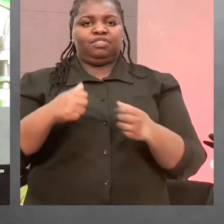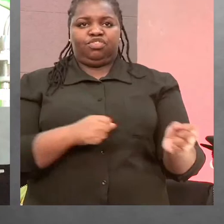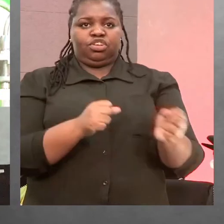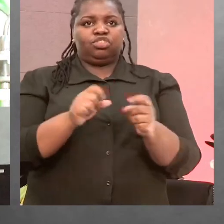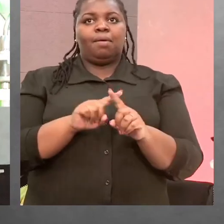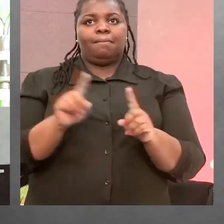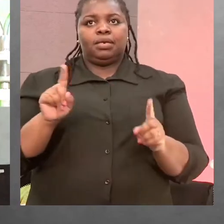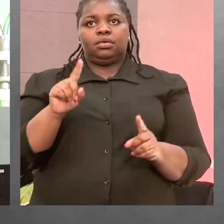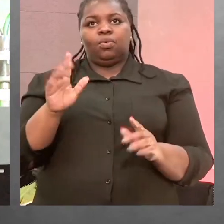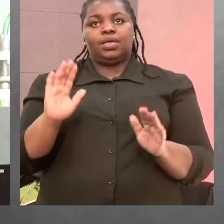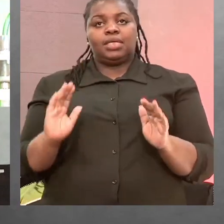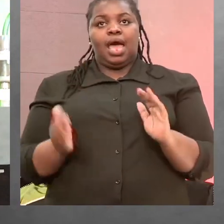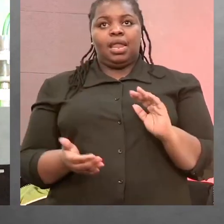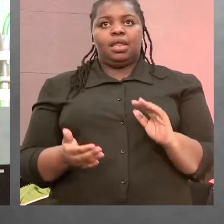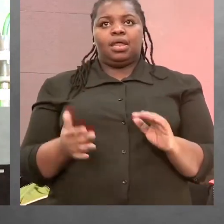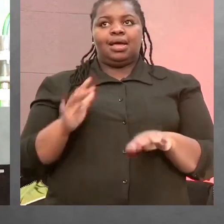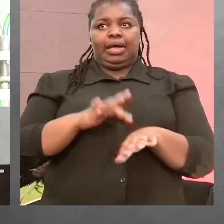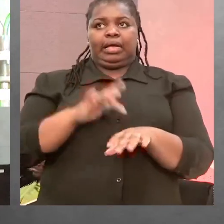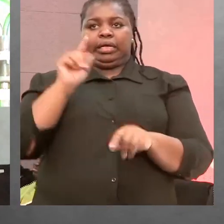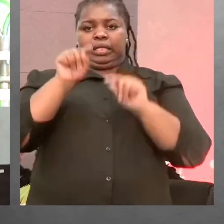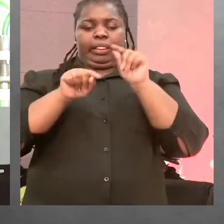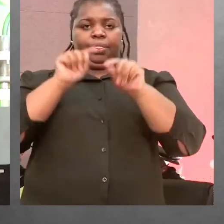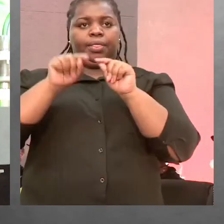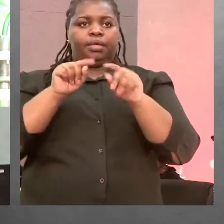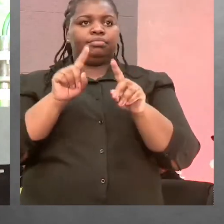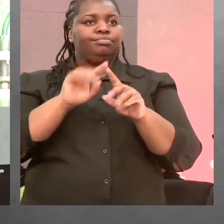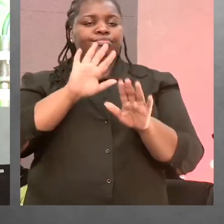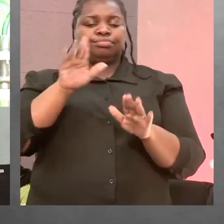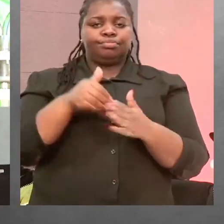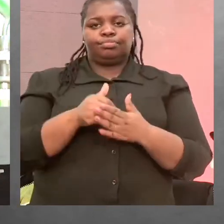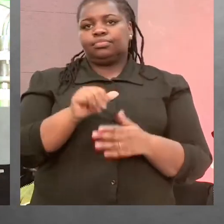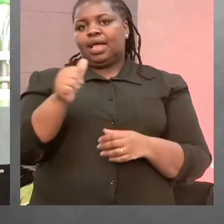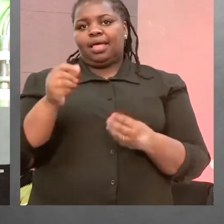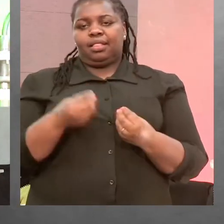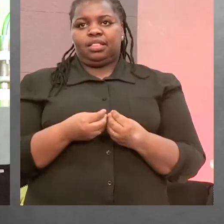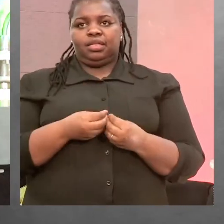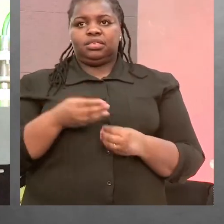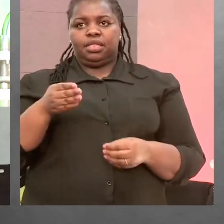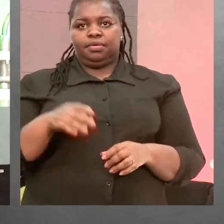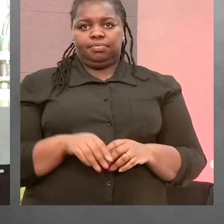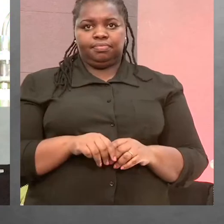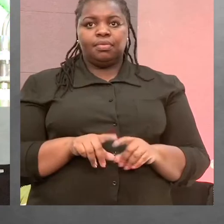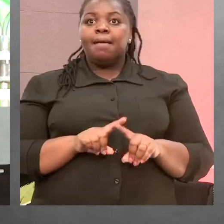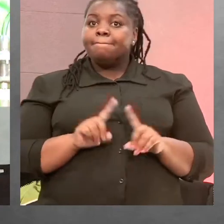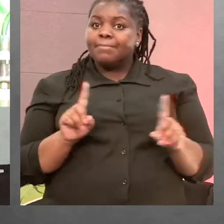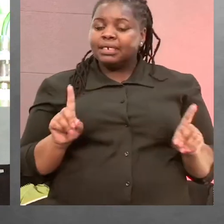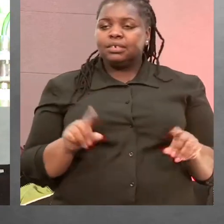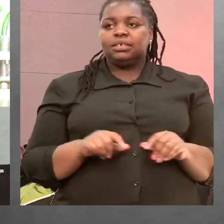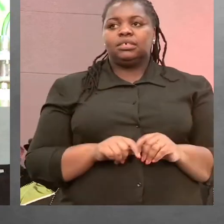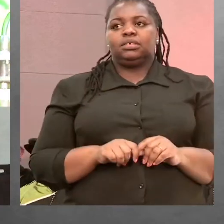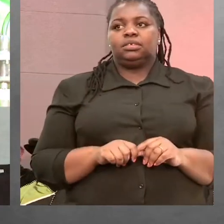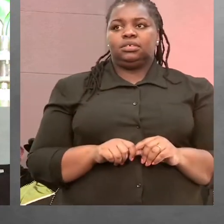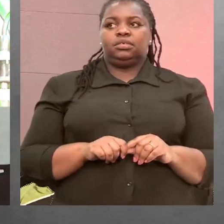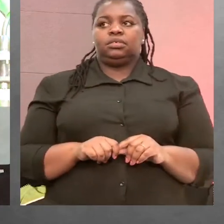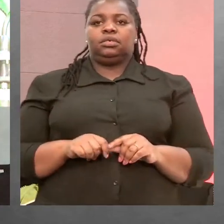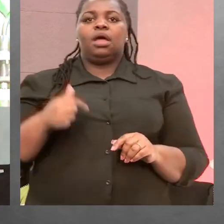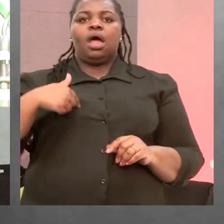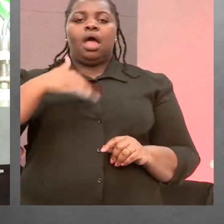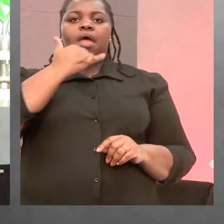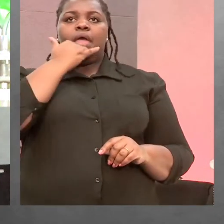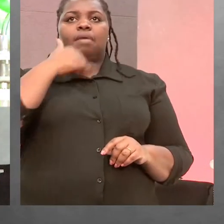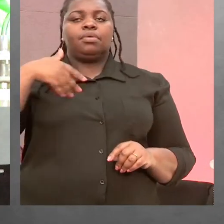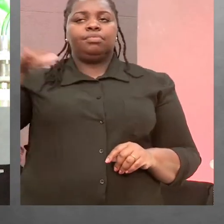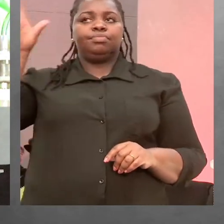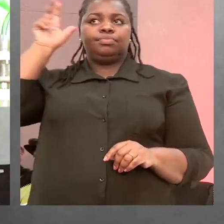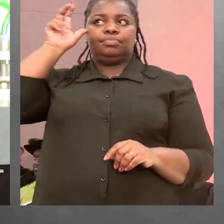she was under criticism and everything else that is there. But I was happy to hear